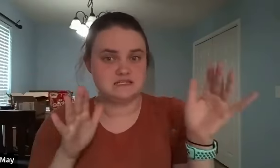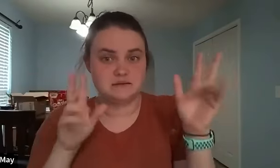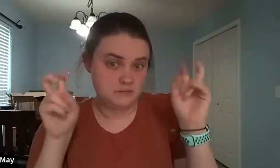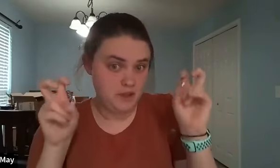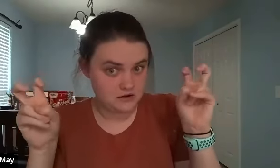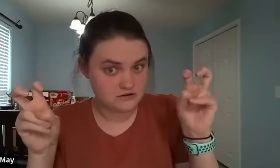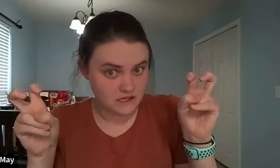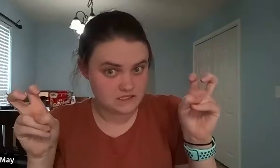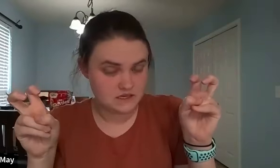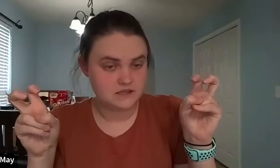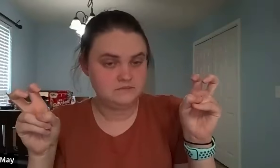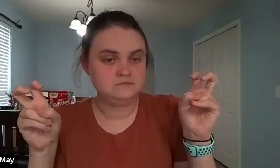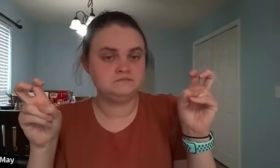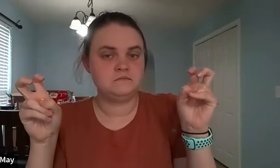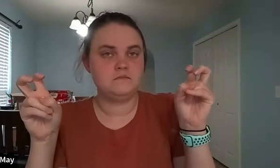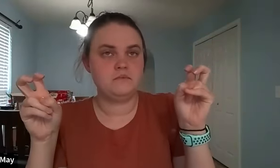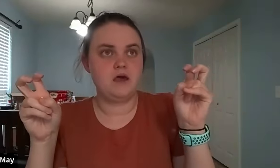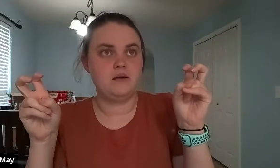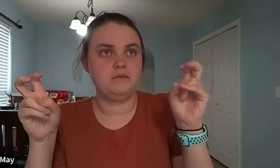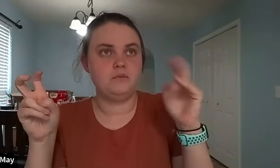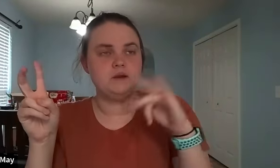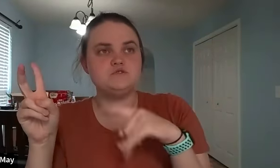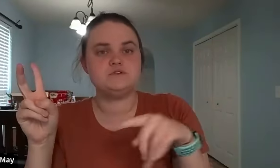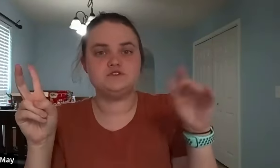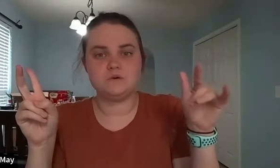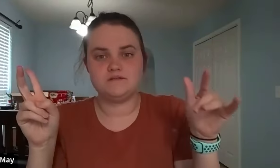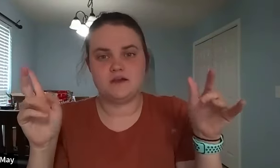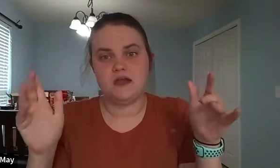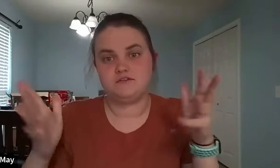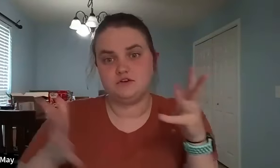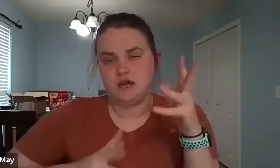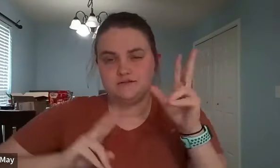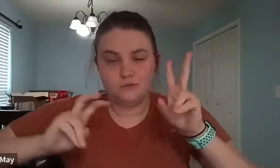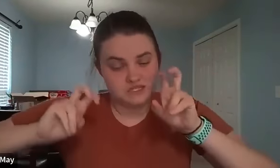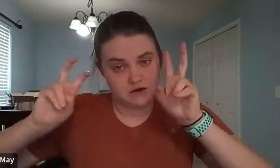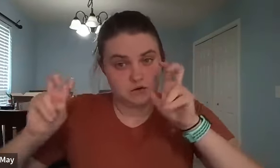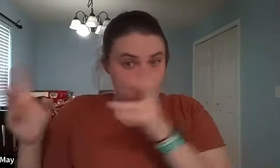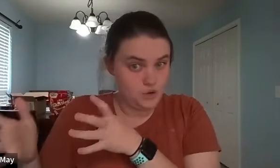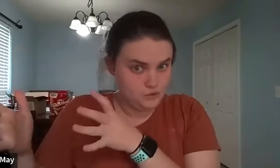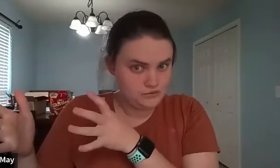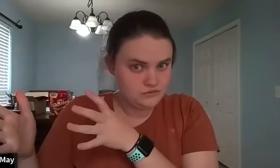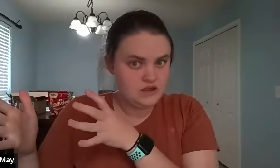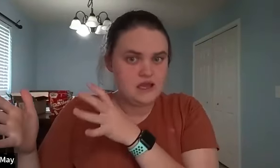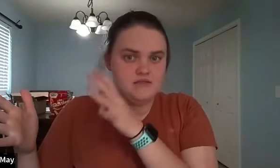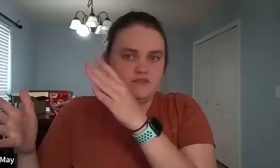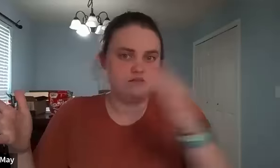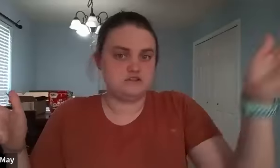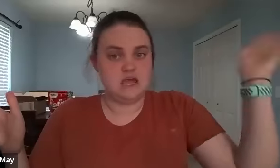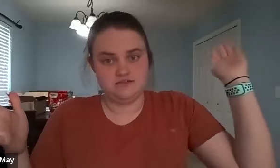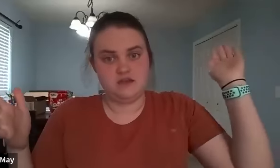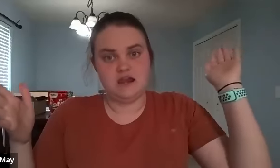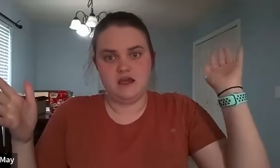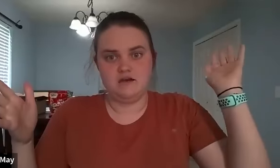same like pattern, like I said. Numbers 1 through 25 have their kind of almost air quote own. And then the others after that have